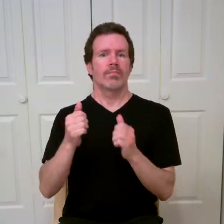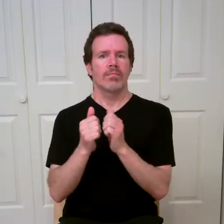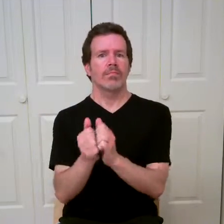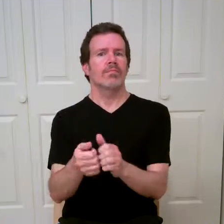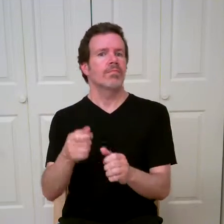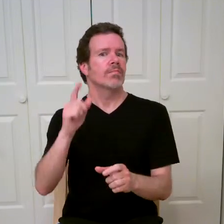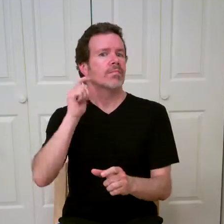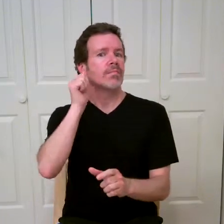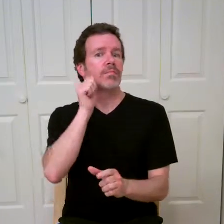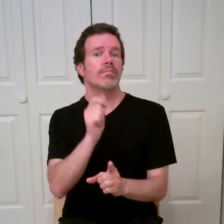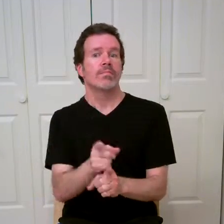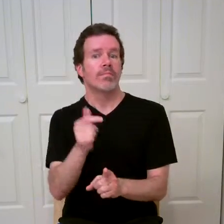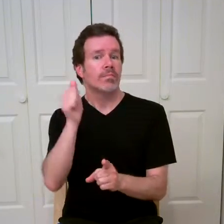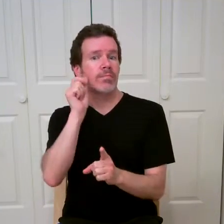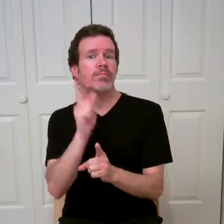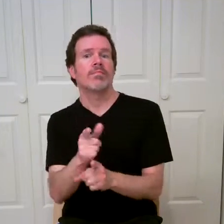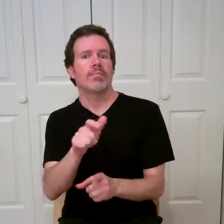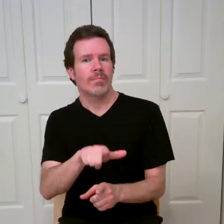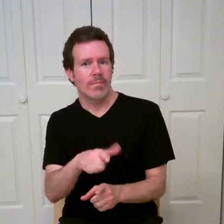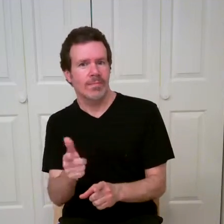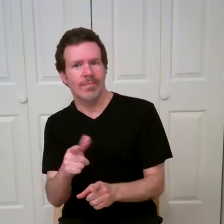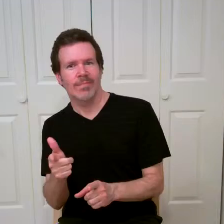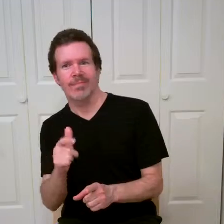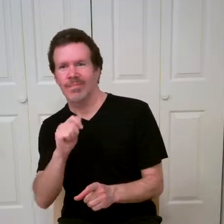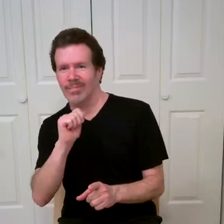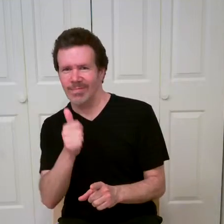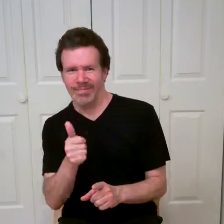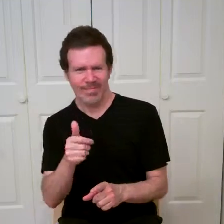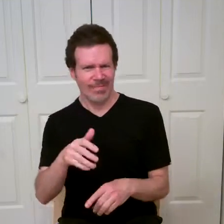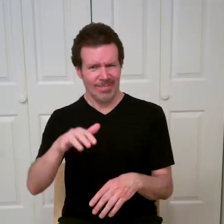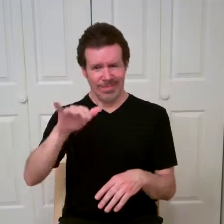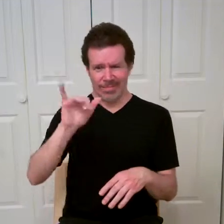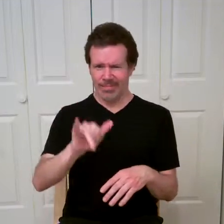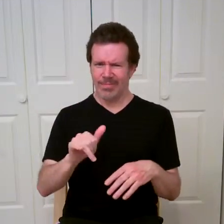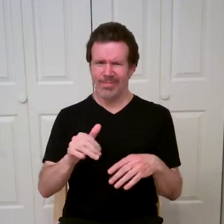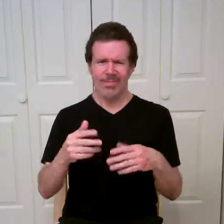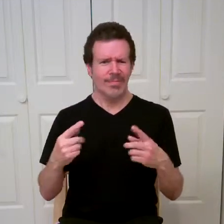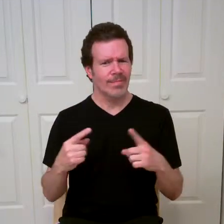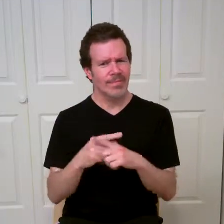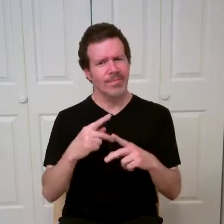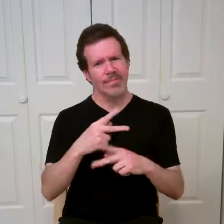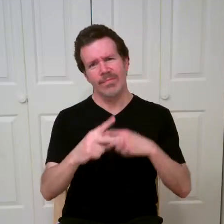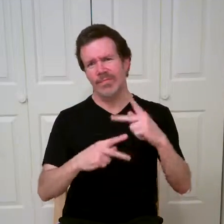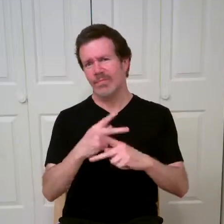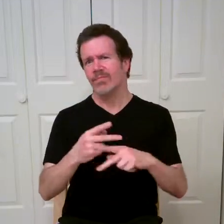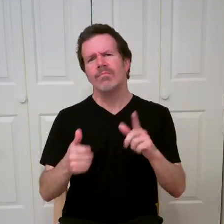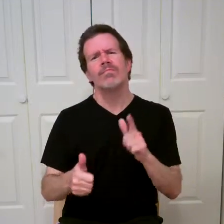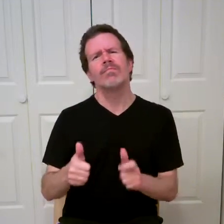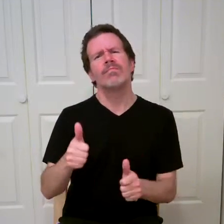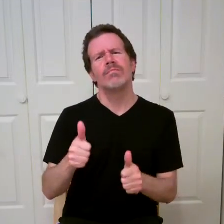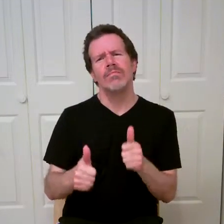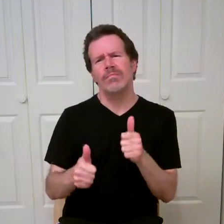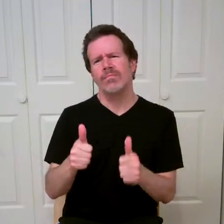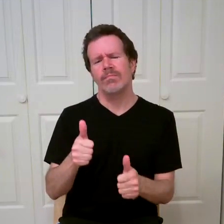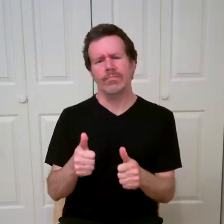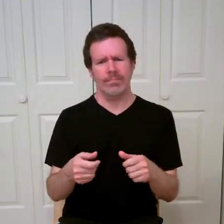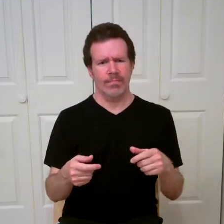versus person. B, person versus self. C, person versus nature. Or